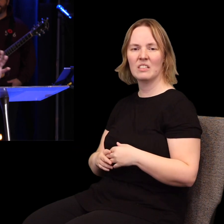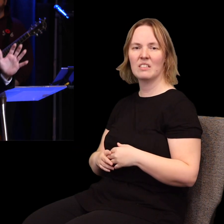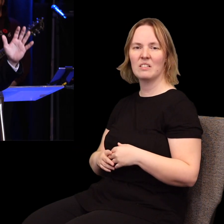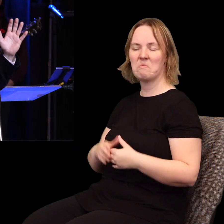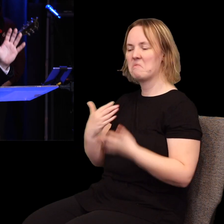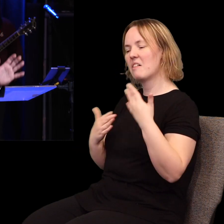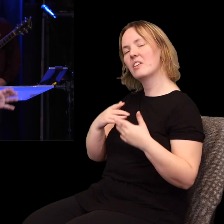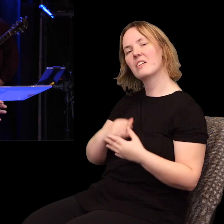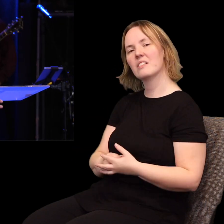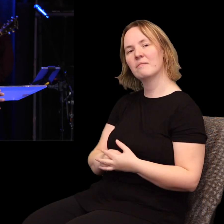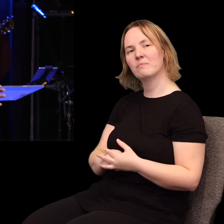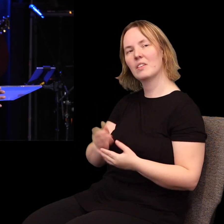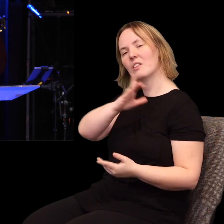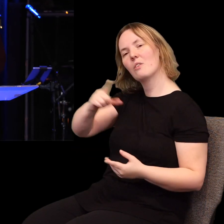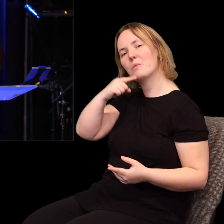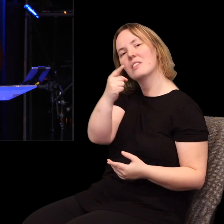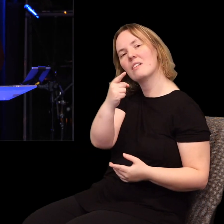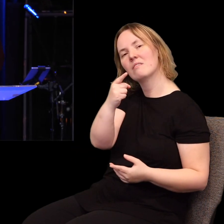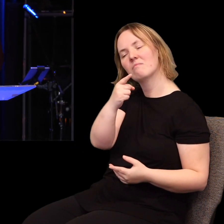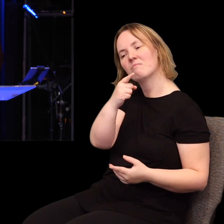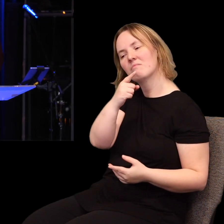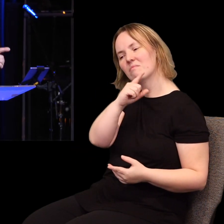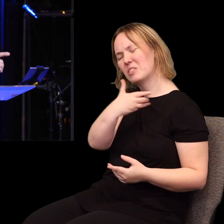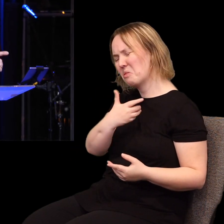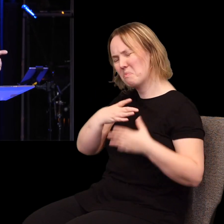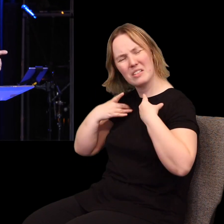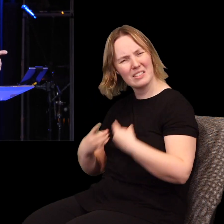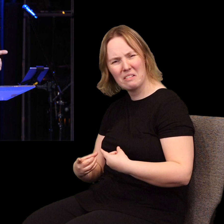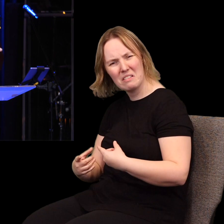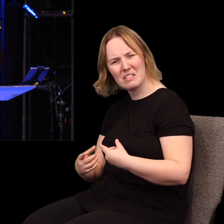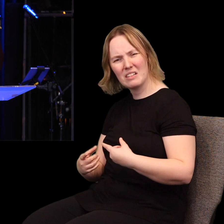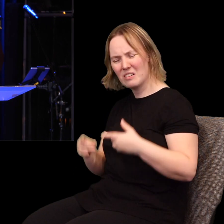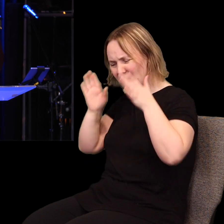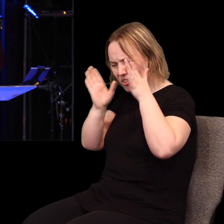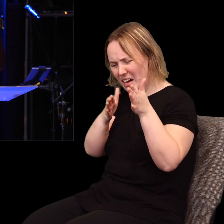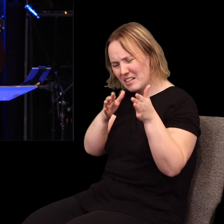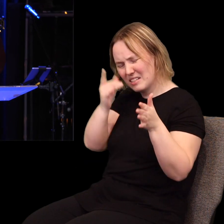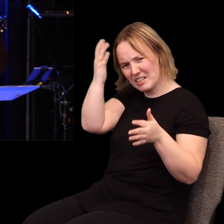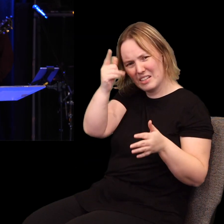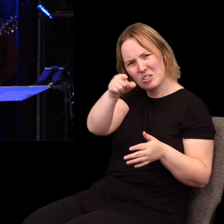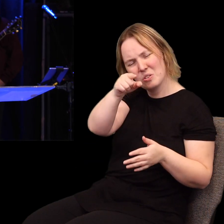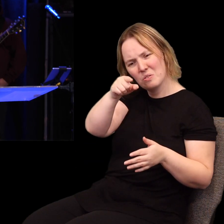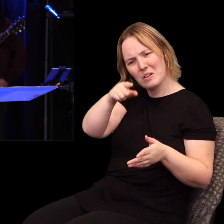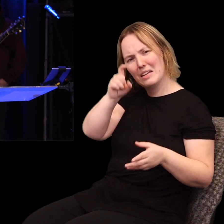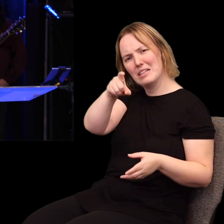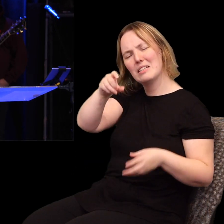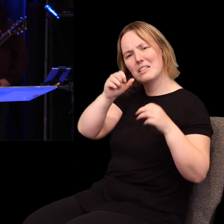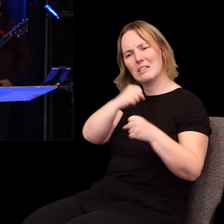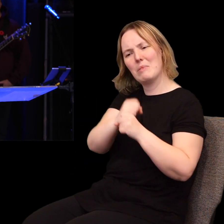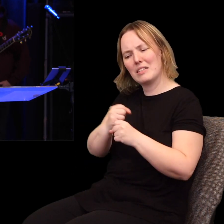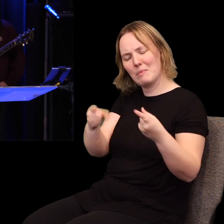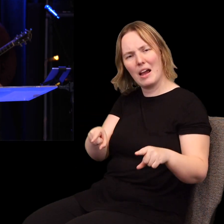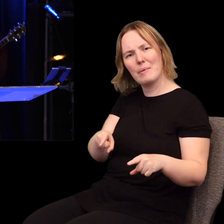again. Whatever it is, the Lord would say, don't be discouraged. Don't look at it thinking that you have to make